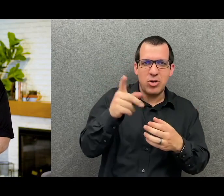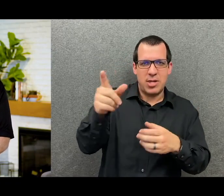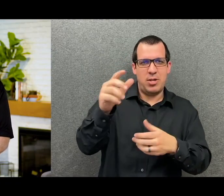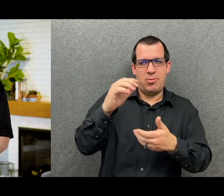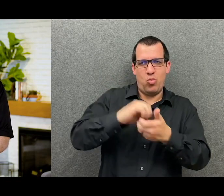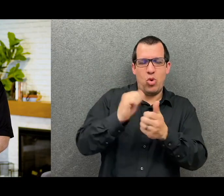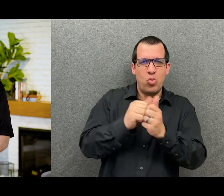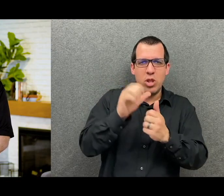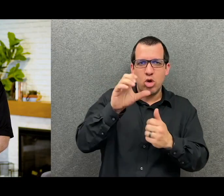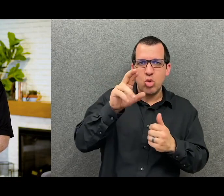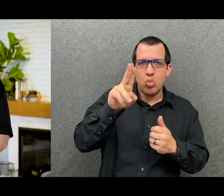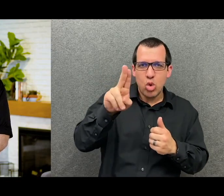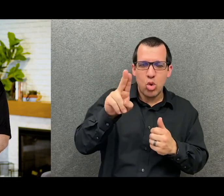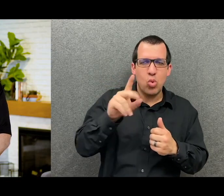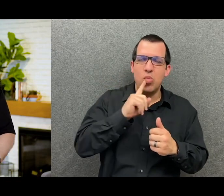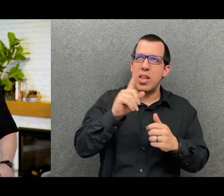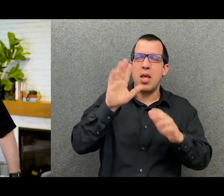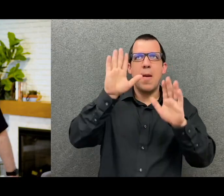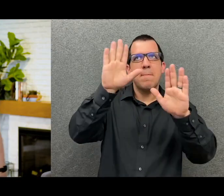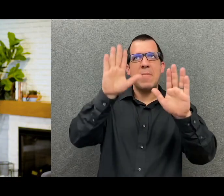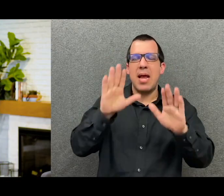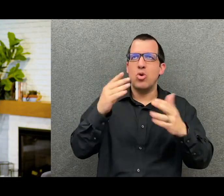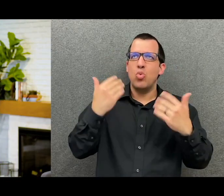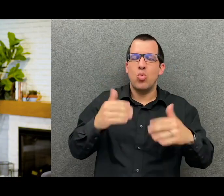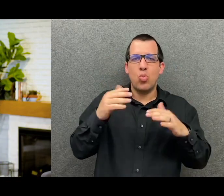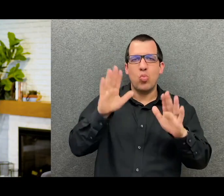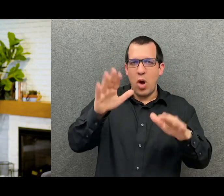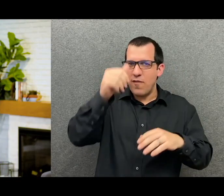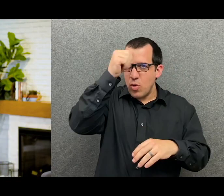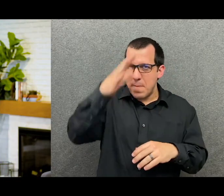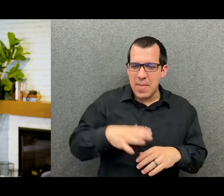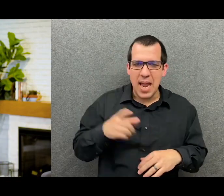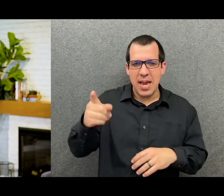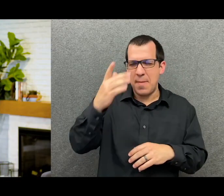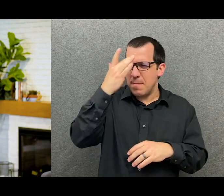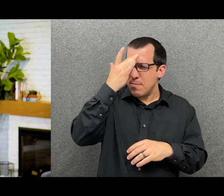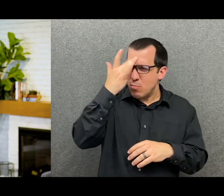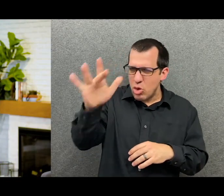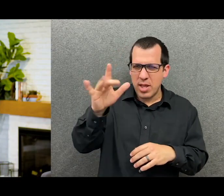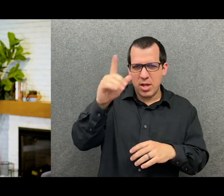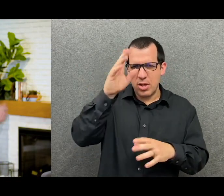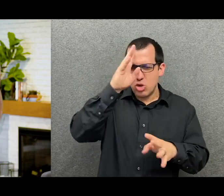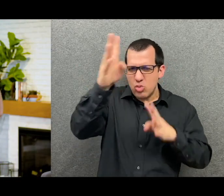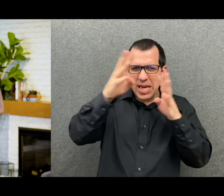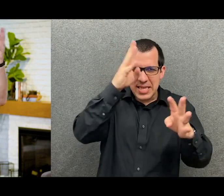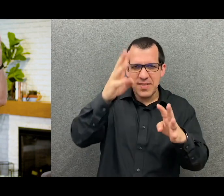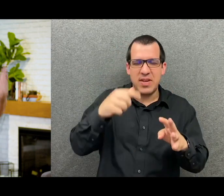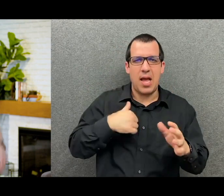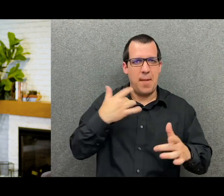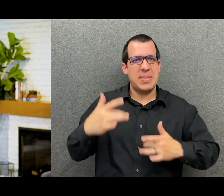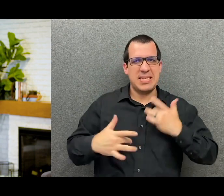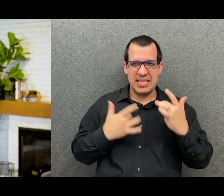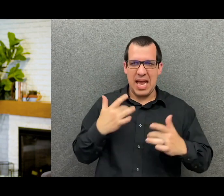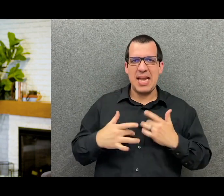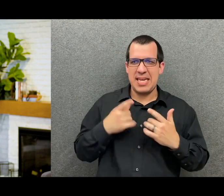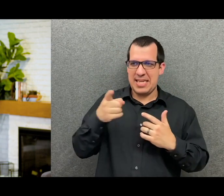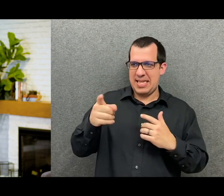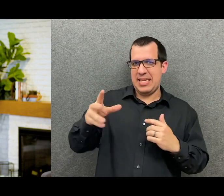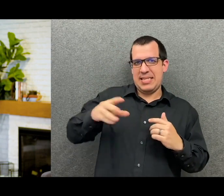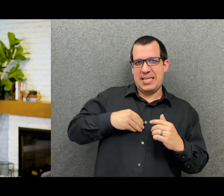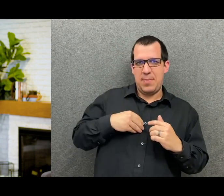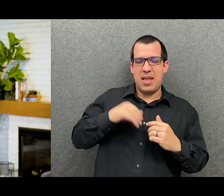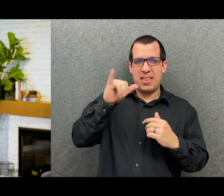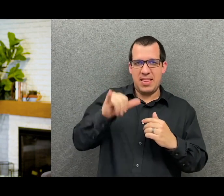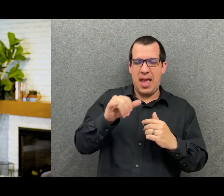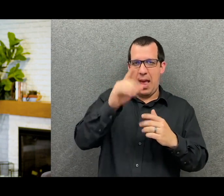on the planet. Works with Crew. An amazing man who has just a brilliant creativity. And